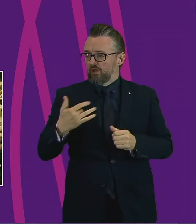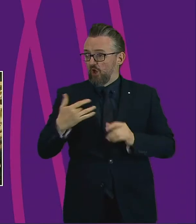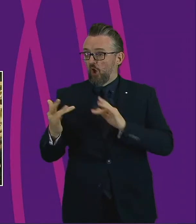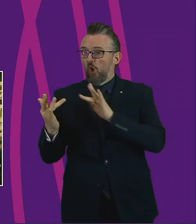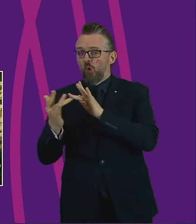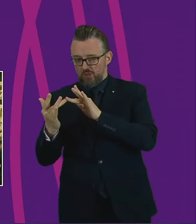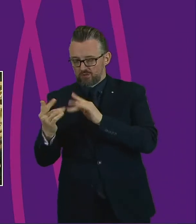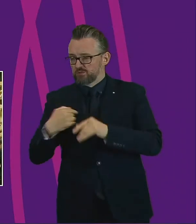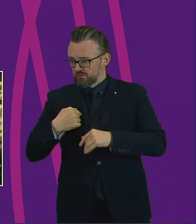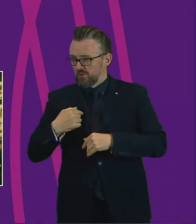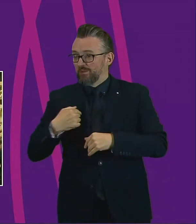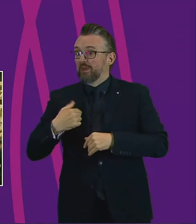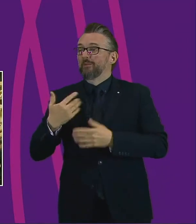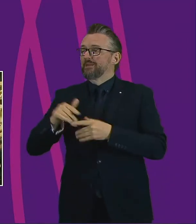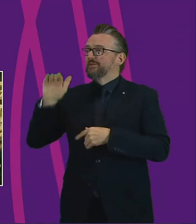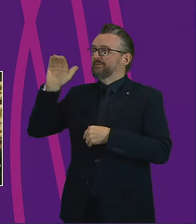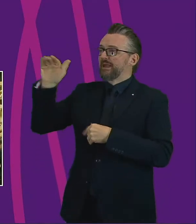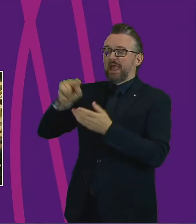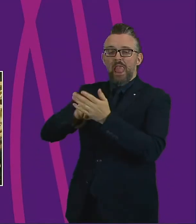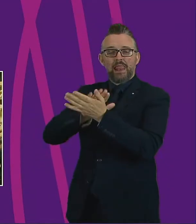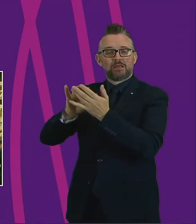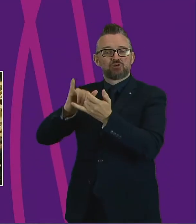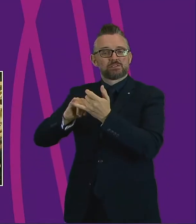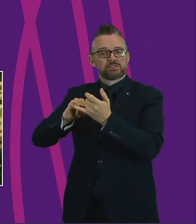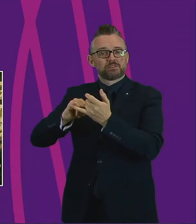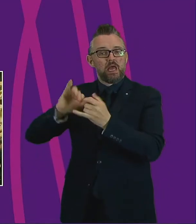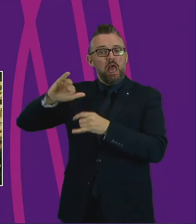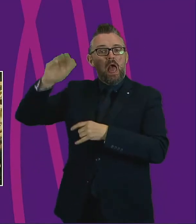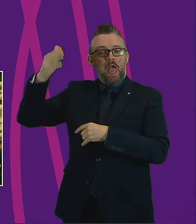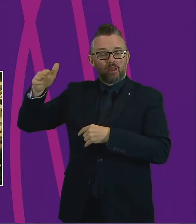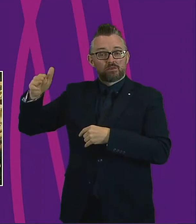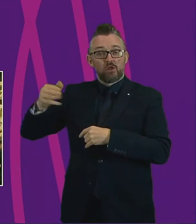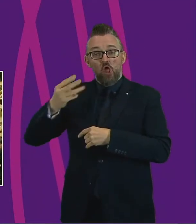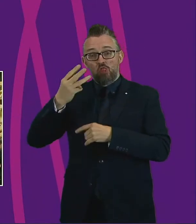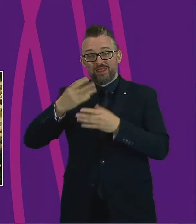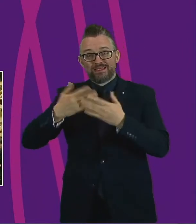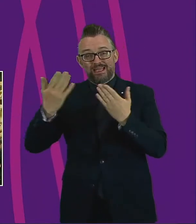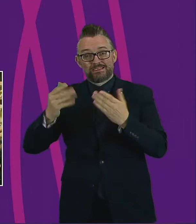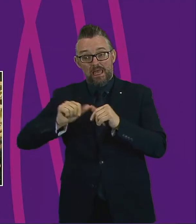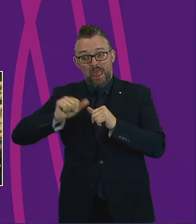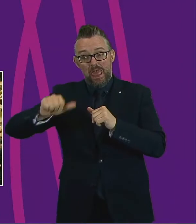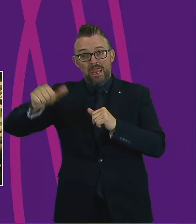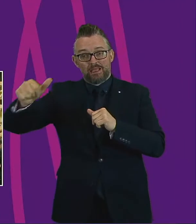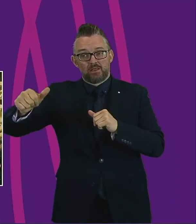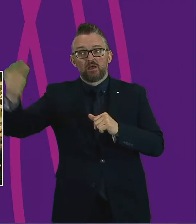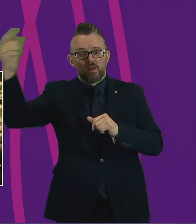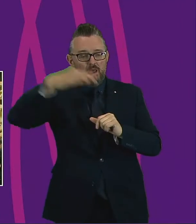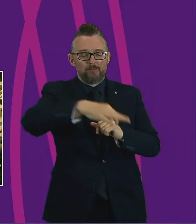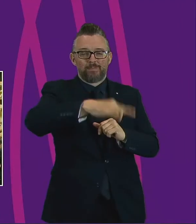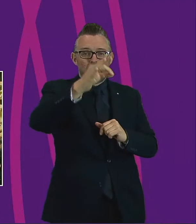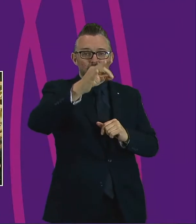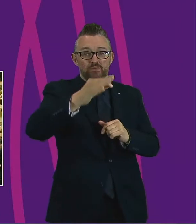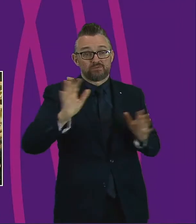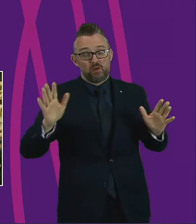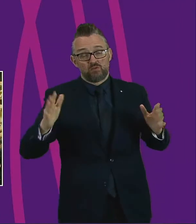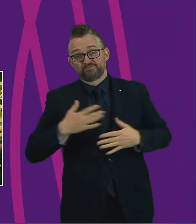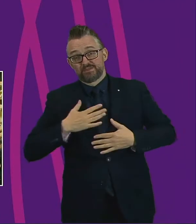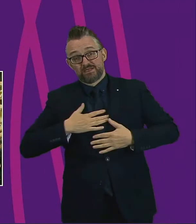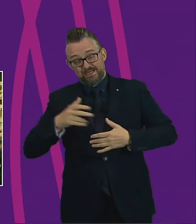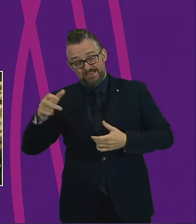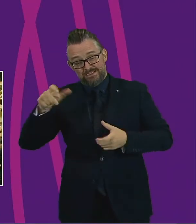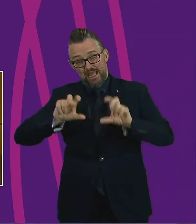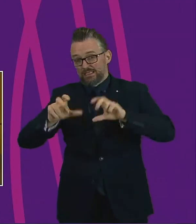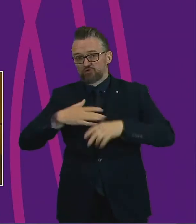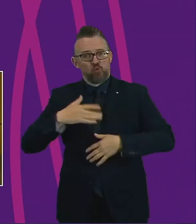I spoke to NHS Highland. The test was uplifted 3 days later. Now, I'm not a scientist, but I figure